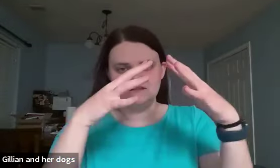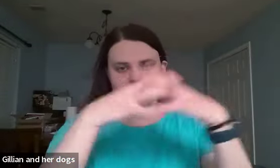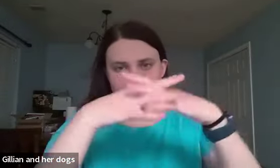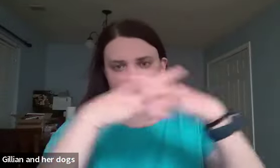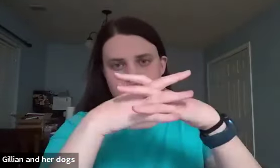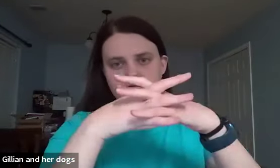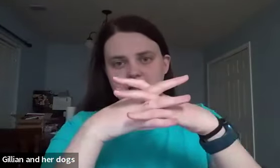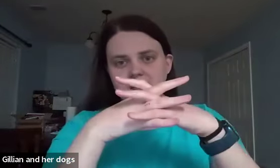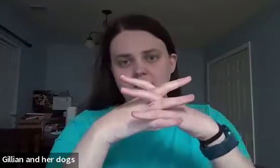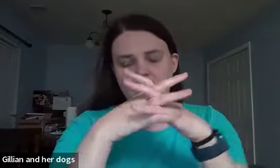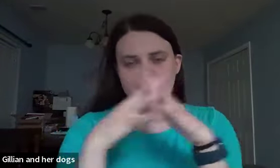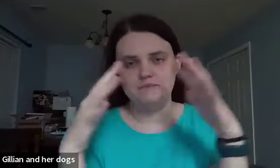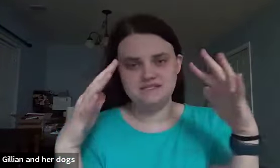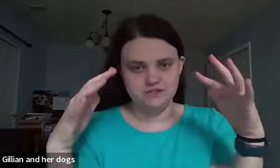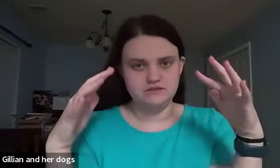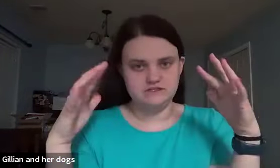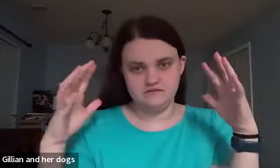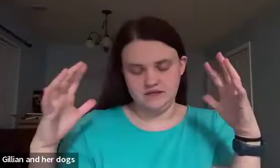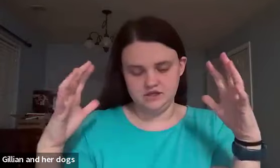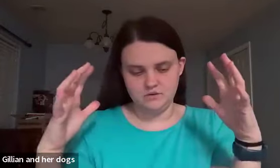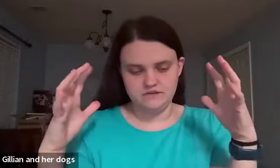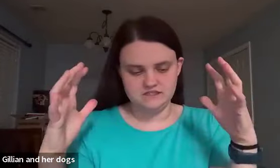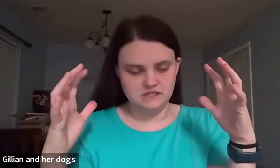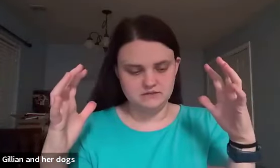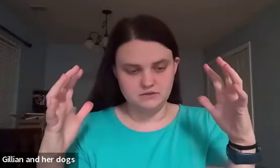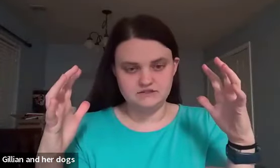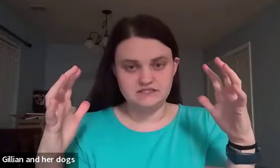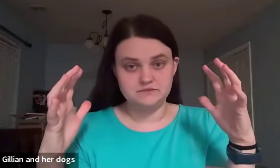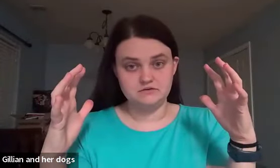is the visual of like the best visual is like when the opposing teams are